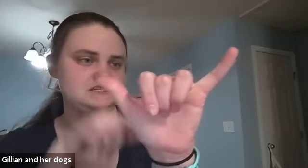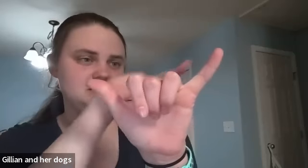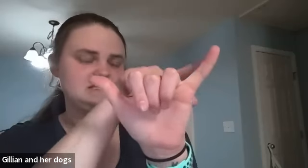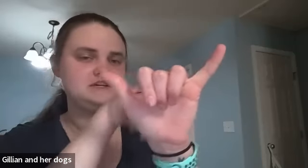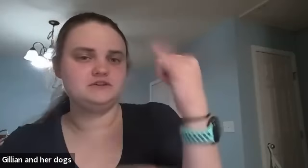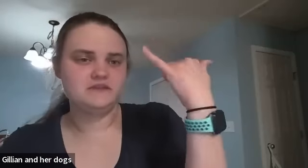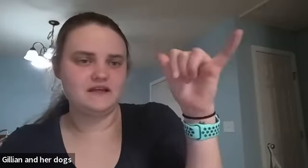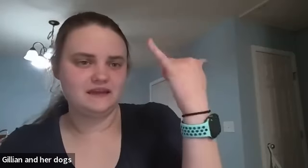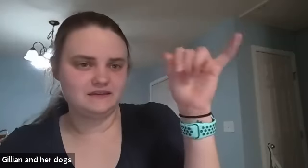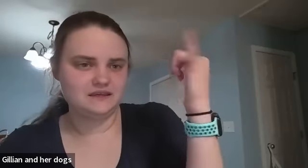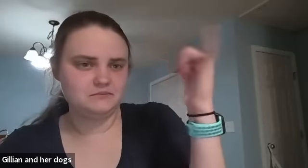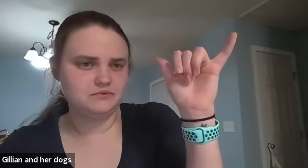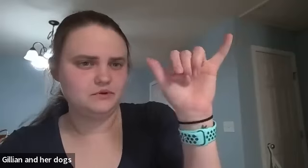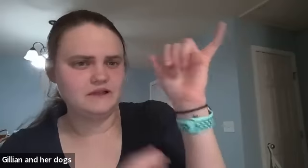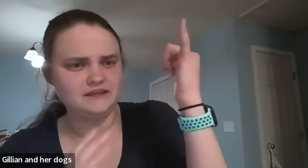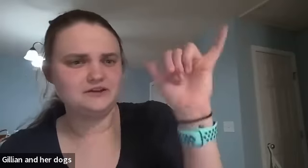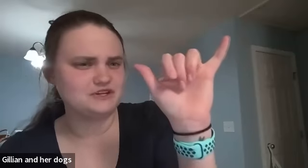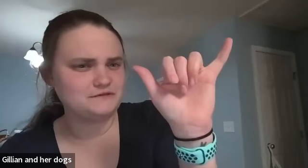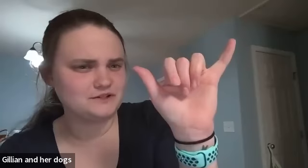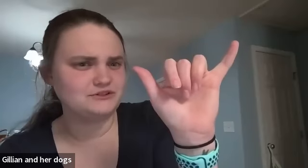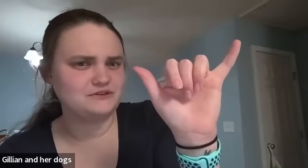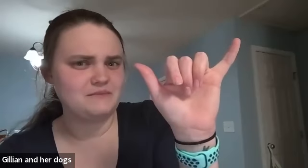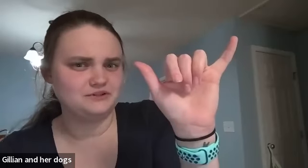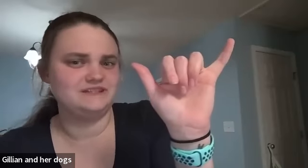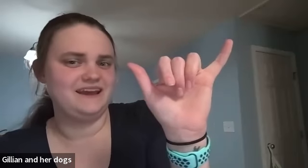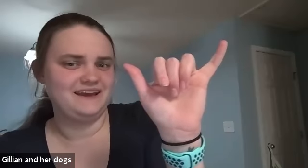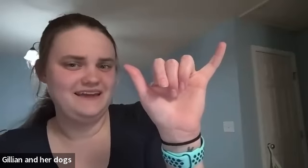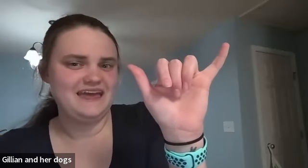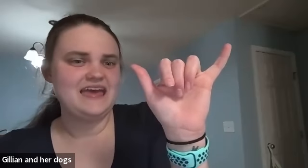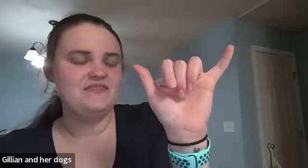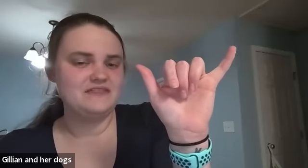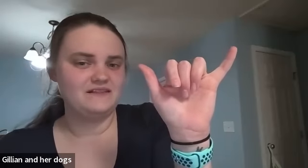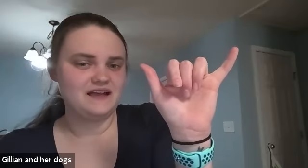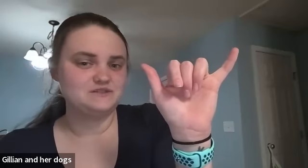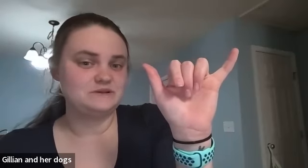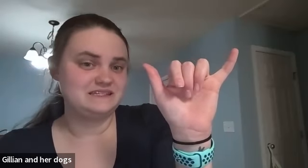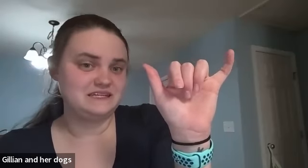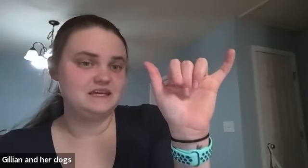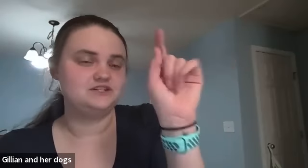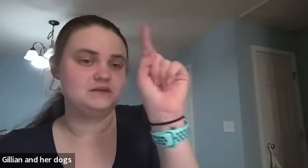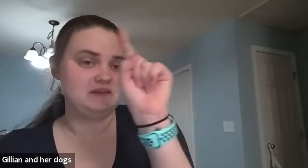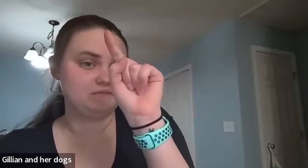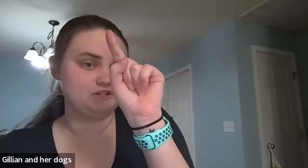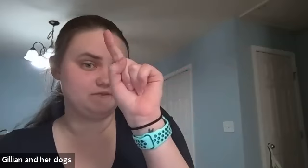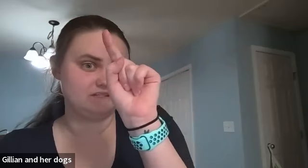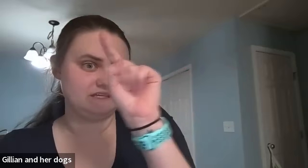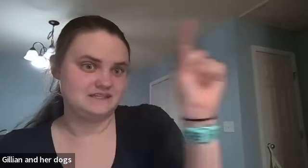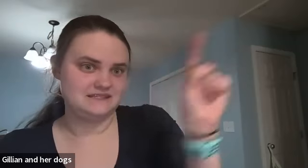It's like you're doing the like, keep cool, like, surfers will do that motion. Yeah. And then the last one, Z, is you're going to make the motion for a Z.